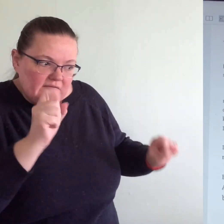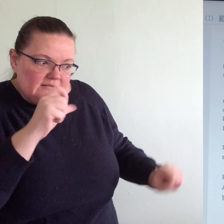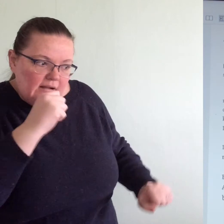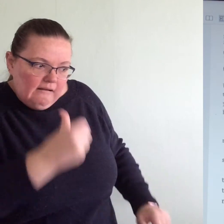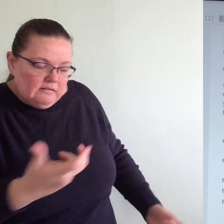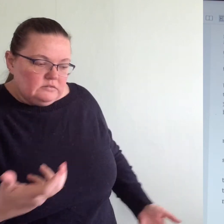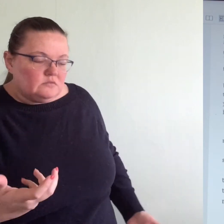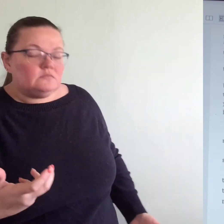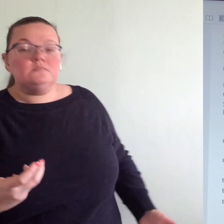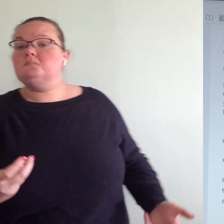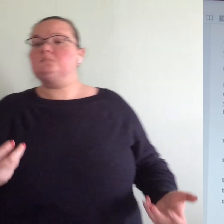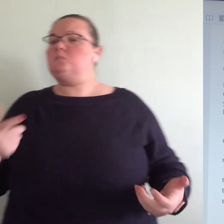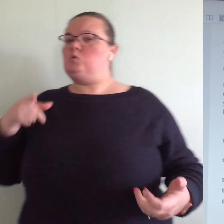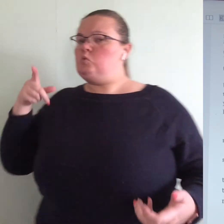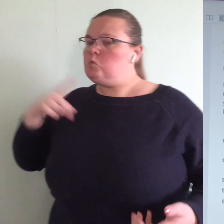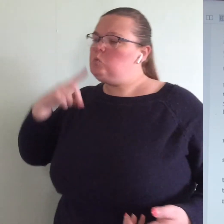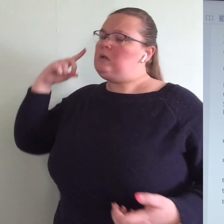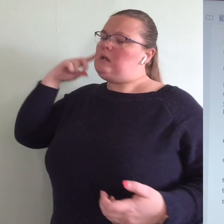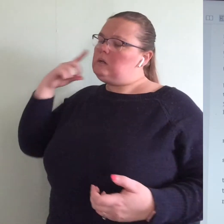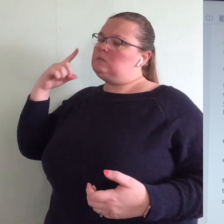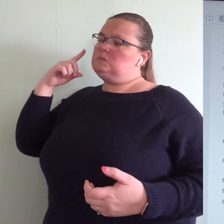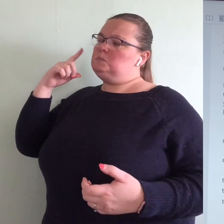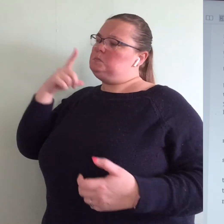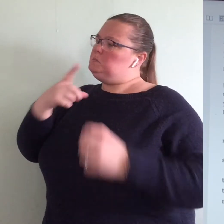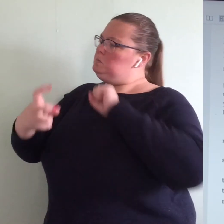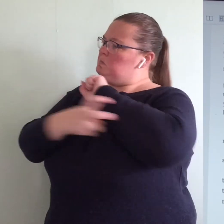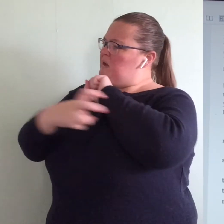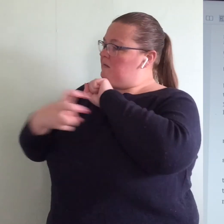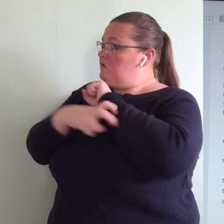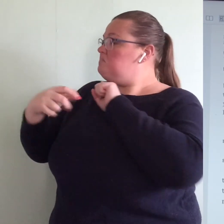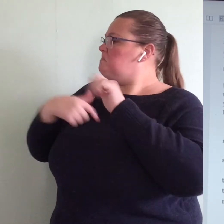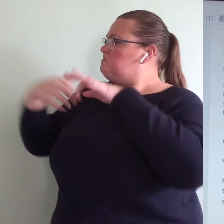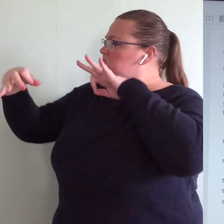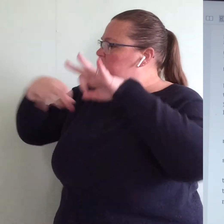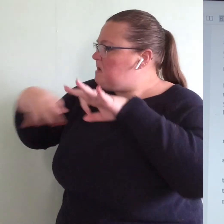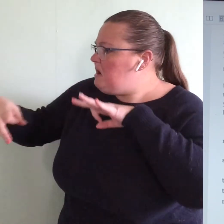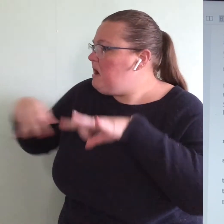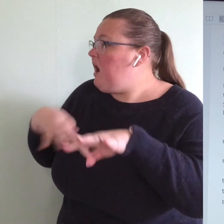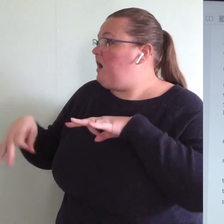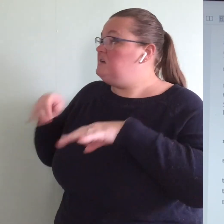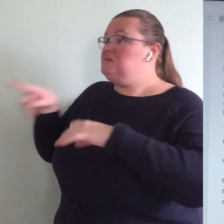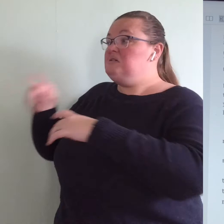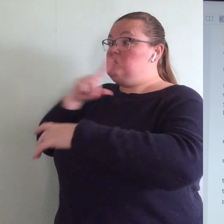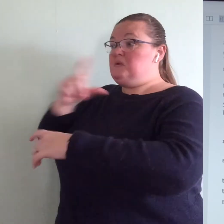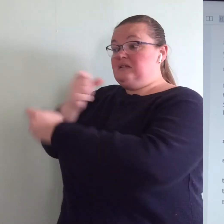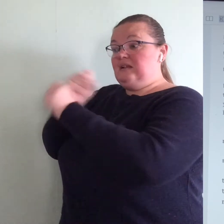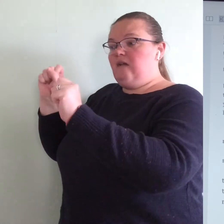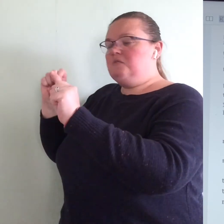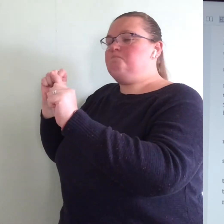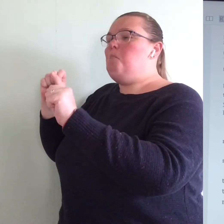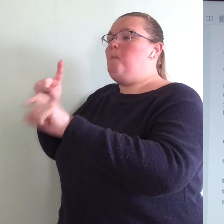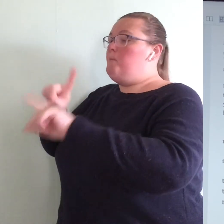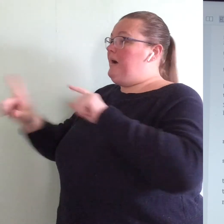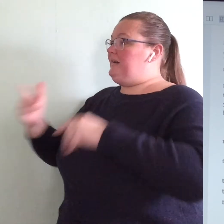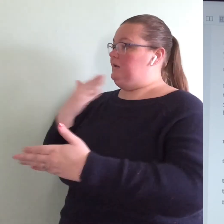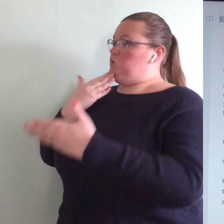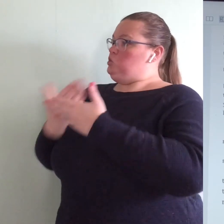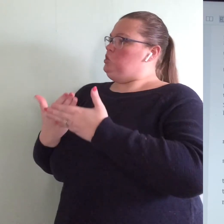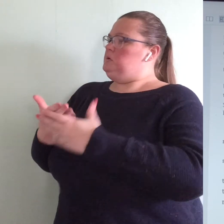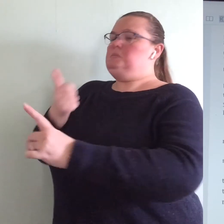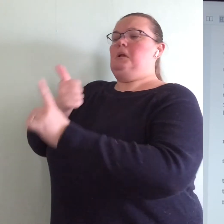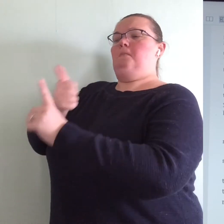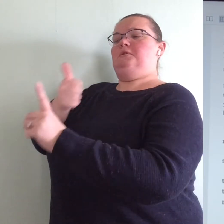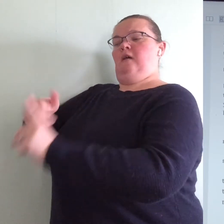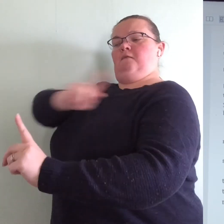you hear what Miss Beaver tells you? Who said anything about safe? 'Cause he isn't safe, but he's good. He's